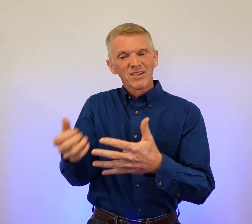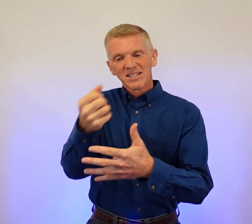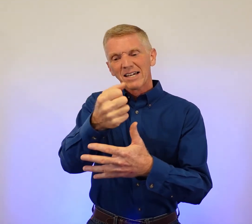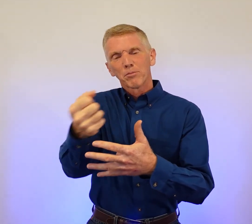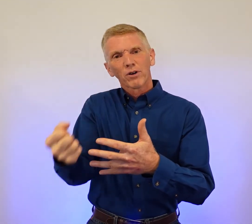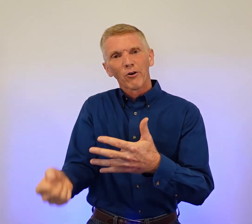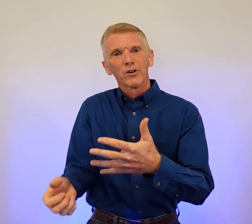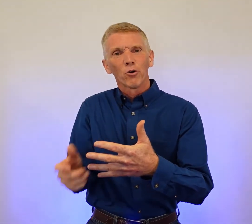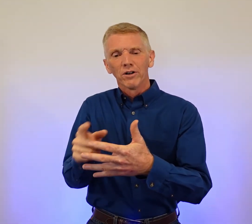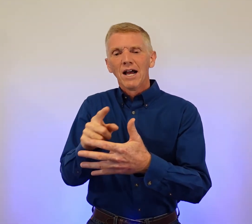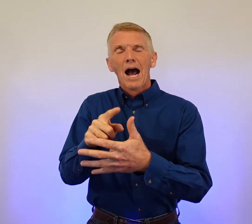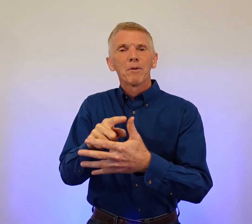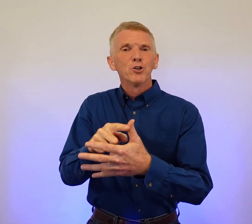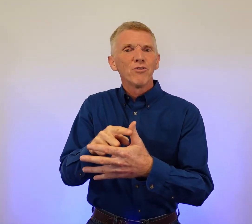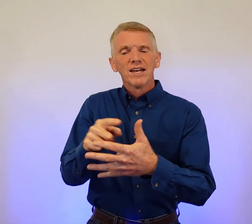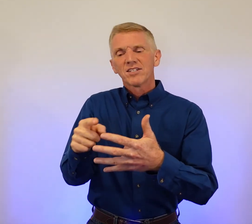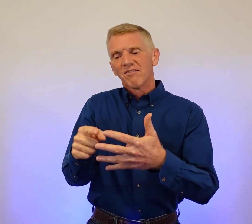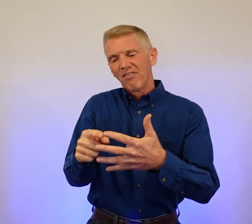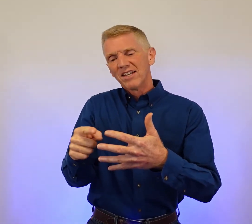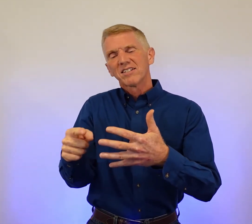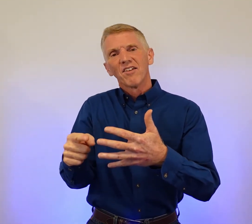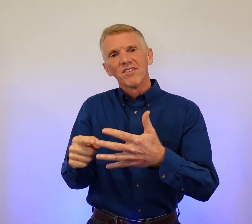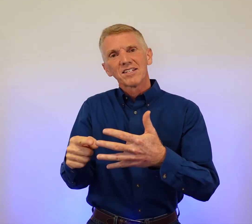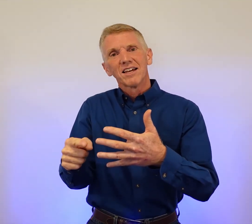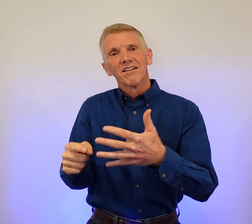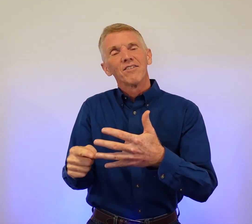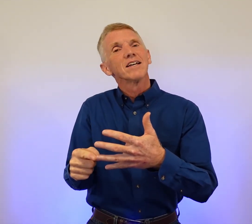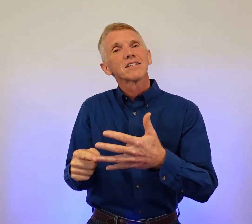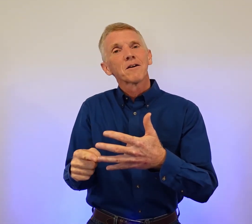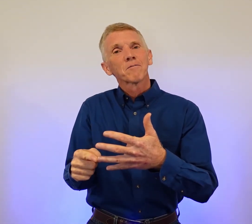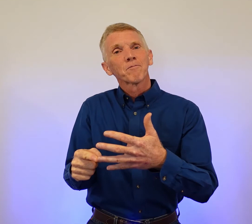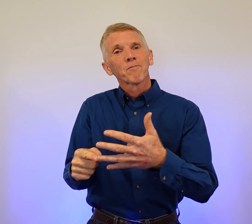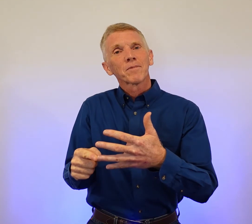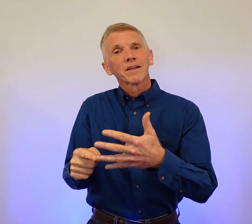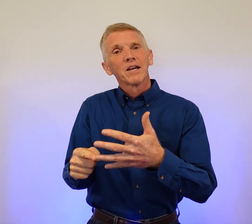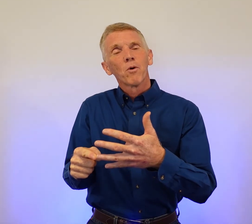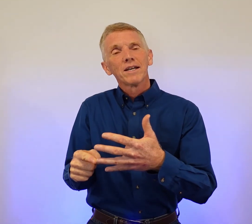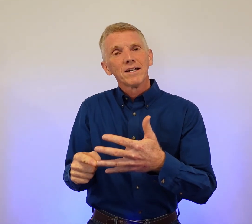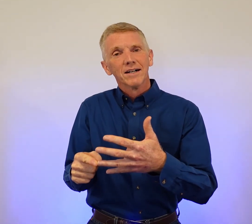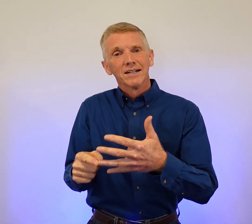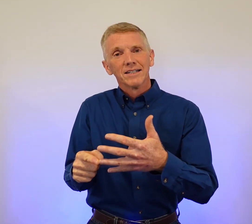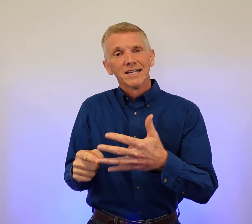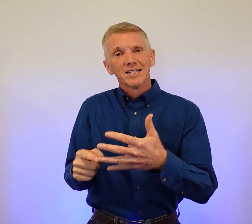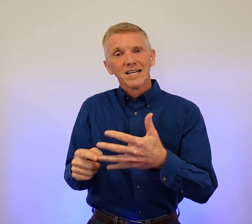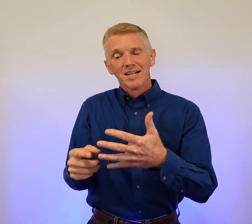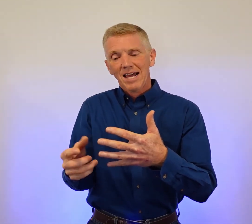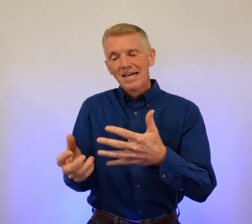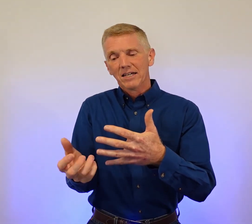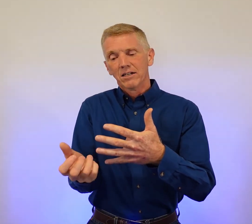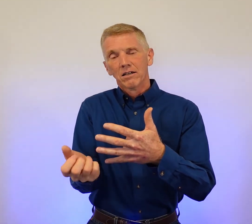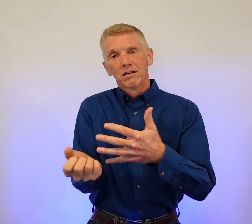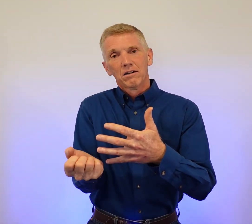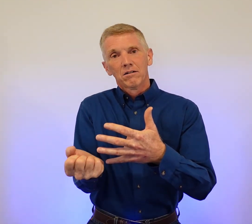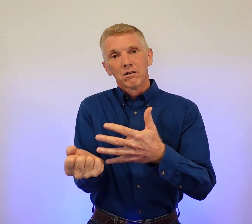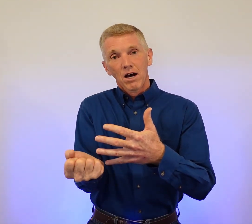like in priority order. I'm going to do this, and then this, and then this, and then this. And what he had done is he had taken